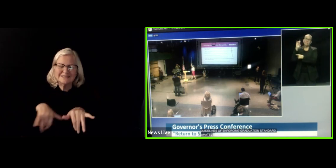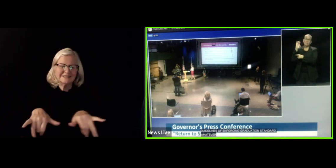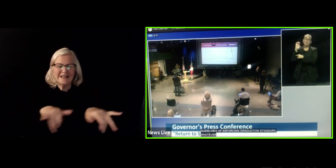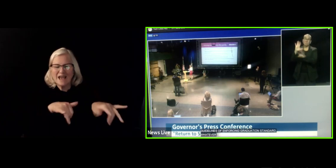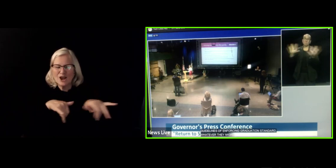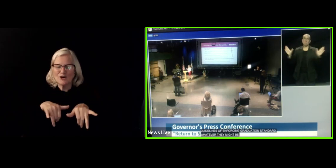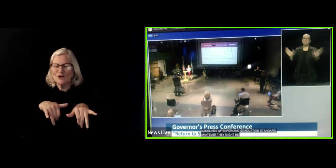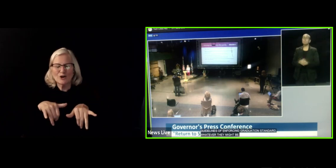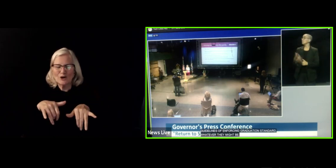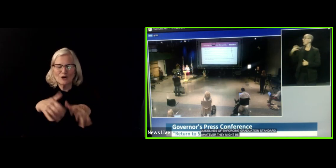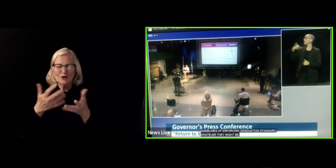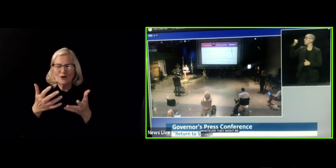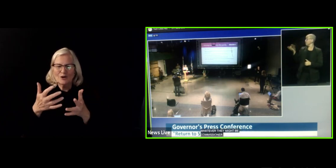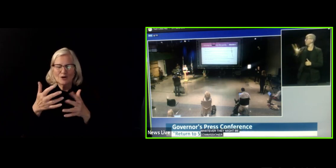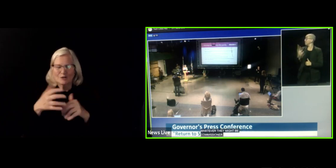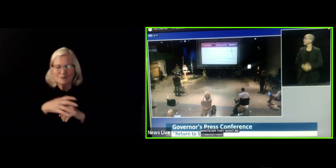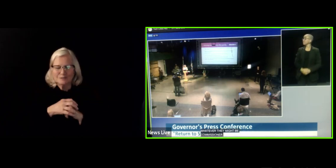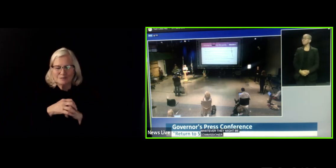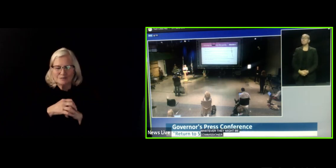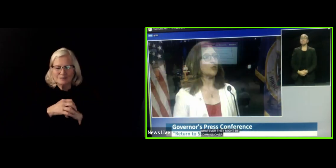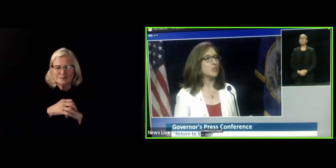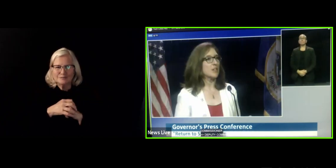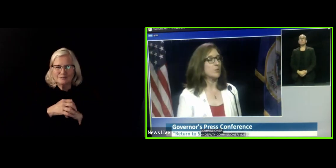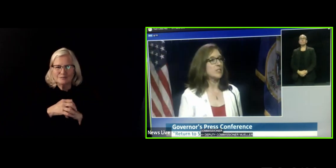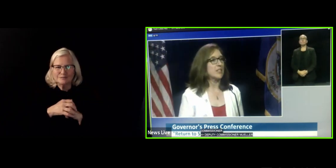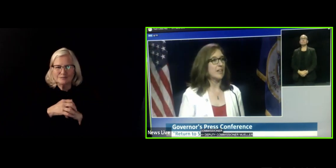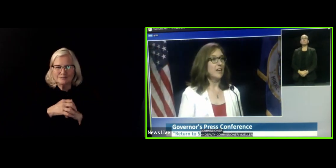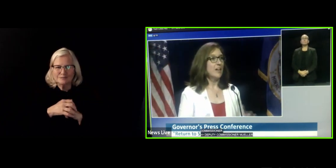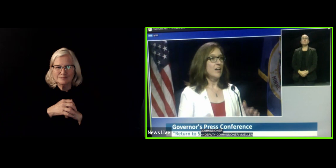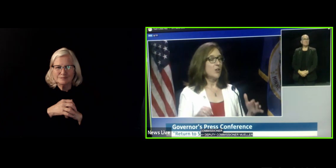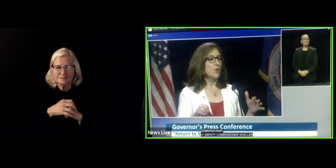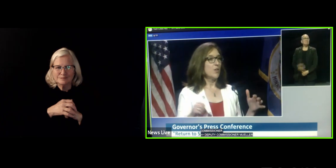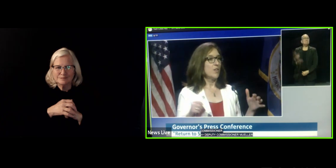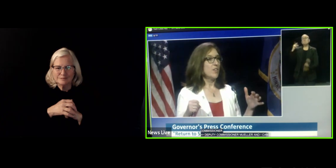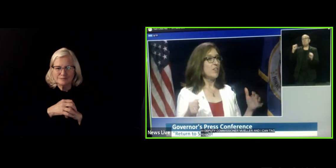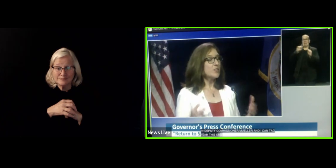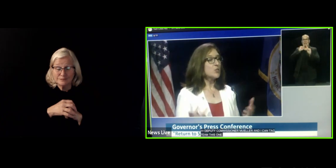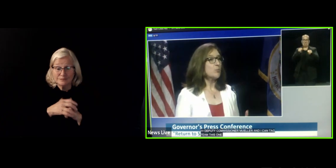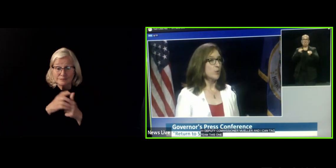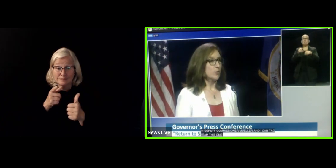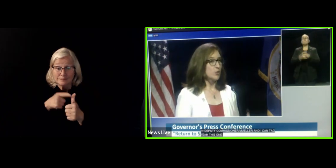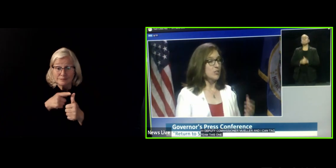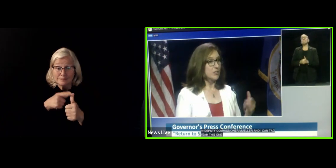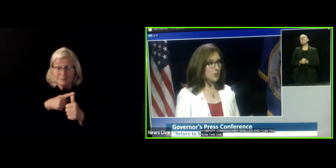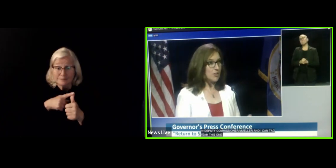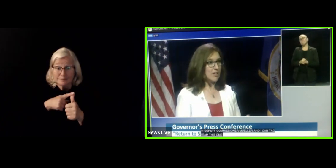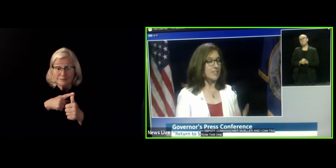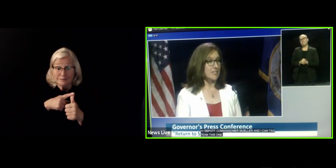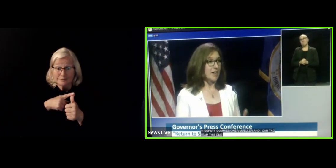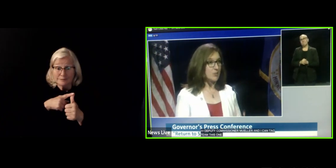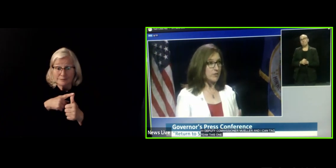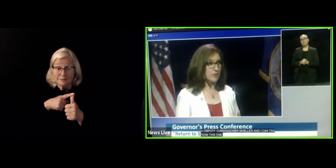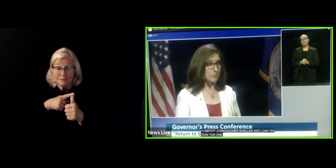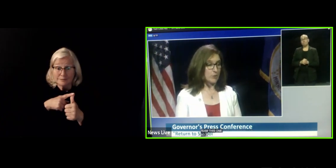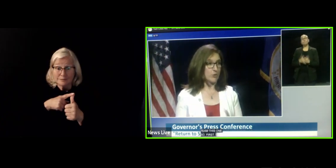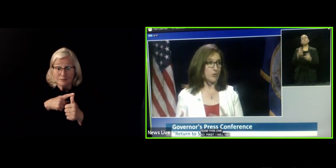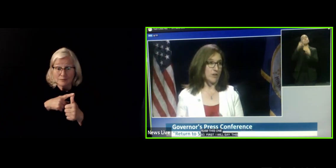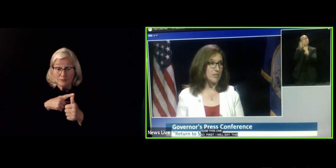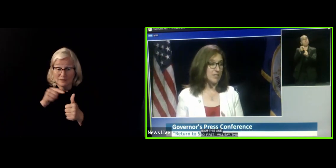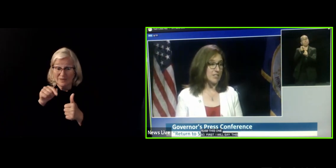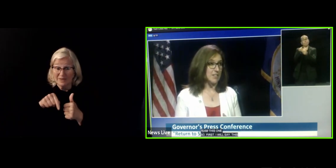Deputy Commissioner Mueller and I can tag team this one. So first, I will say this approach, this localized data-driven